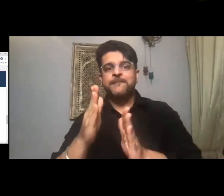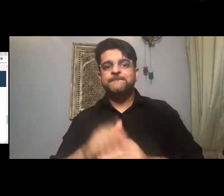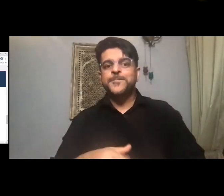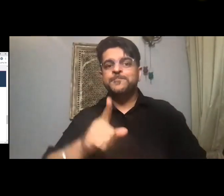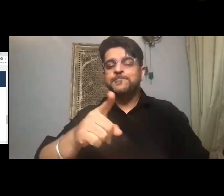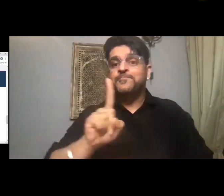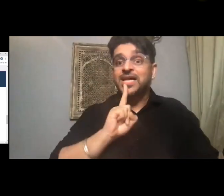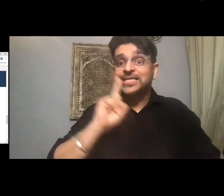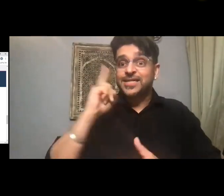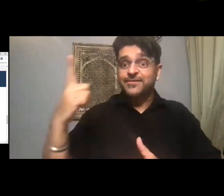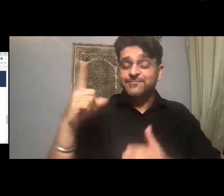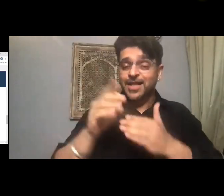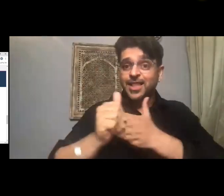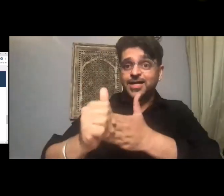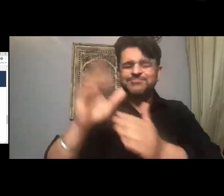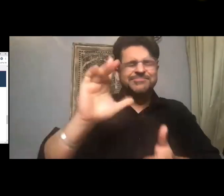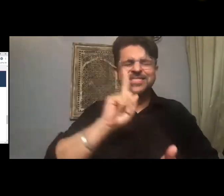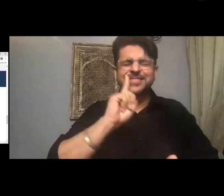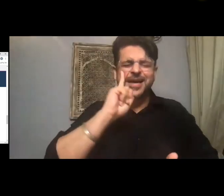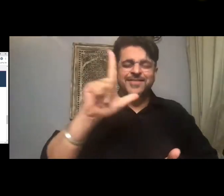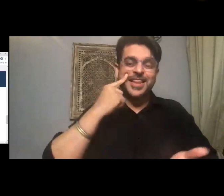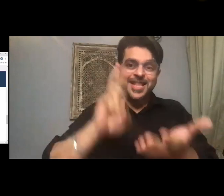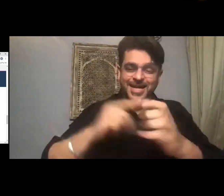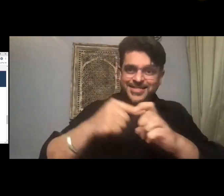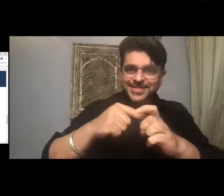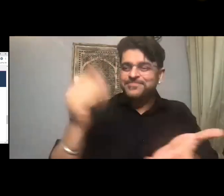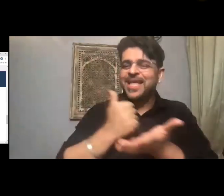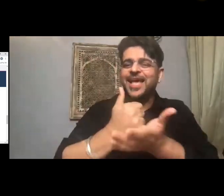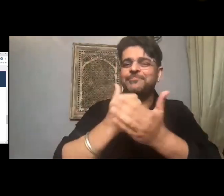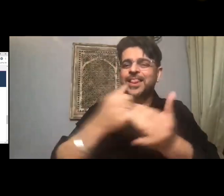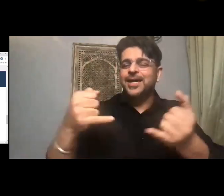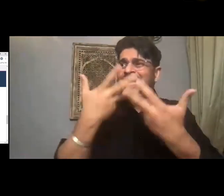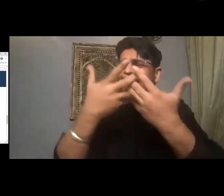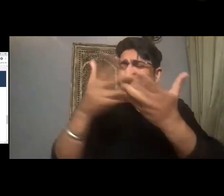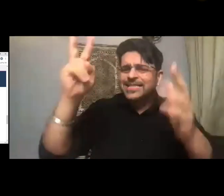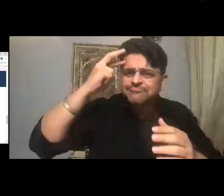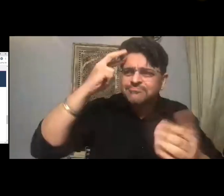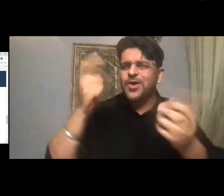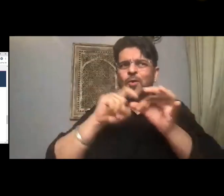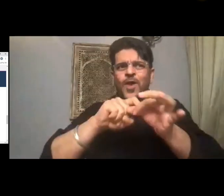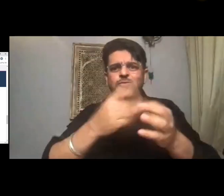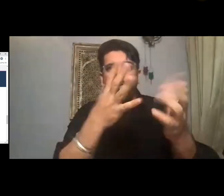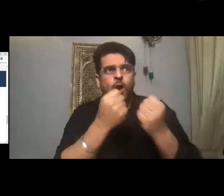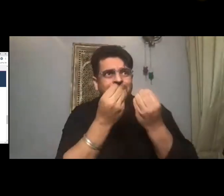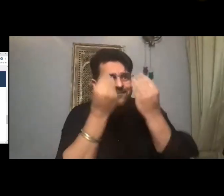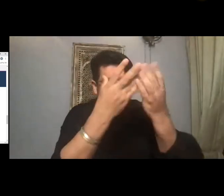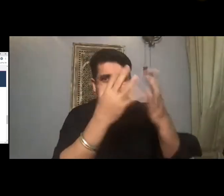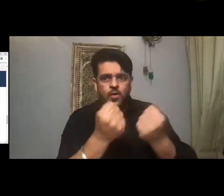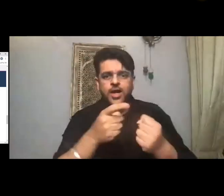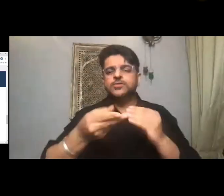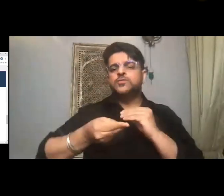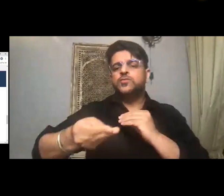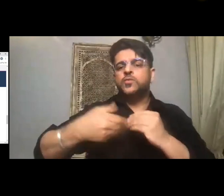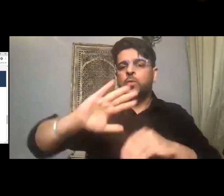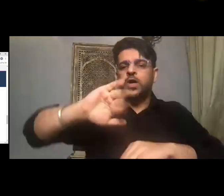leadership skills. Up next is Deaf Line. Deaf Line, it's like a helpline. Any question you have related